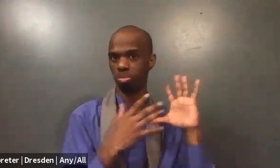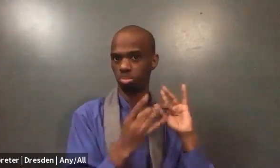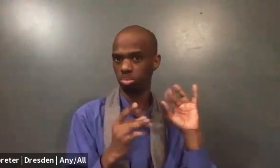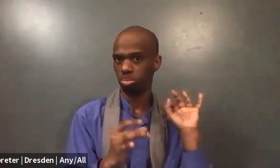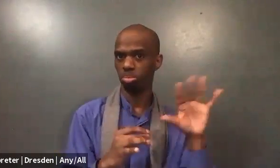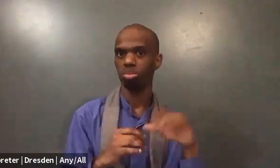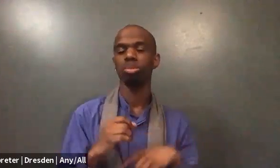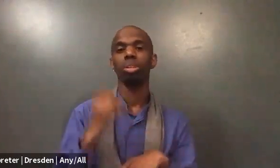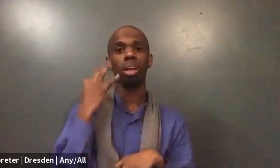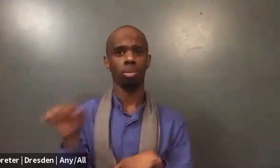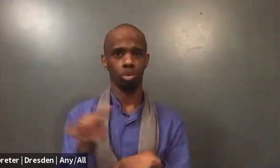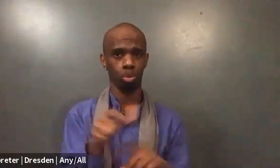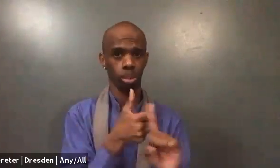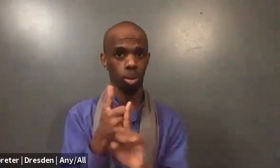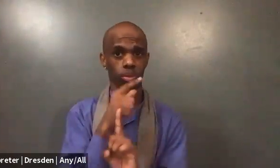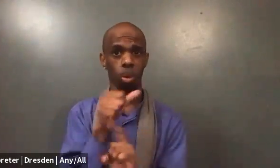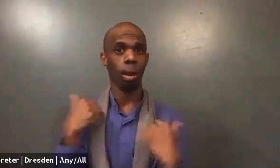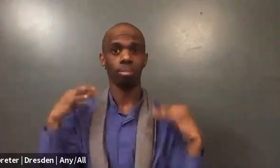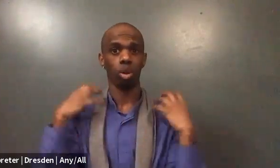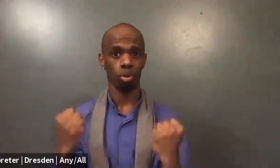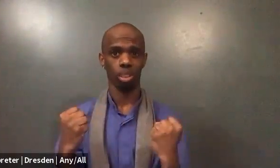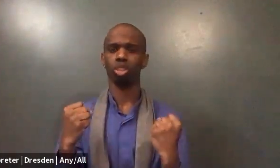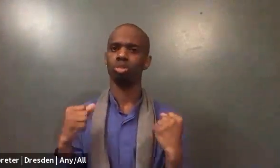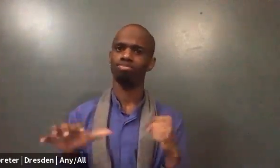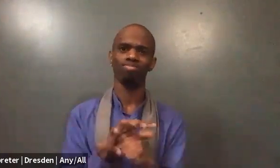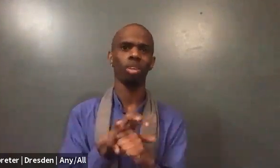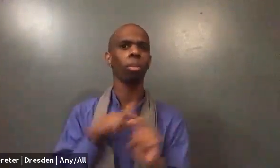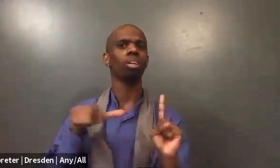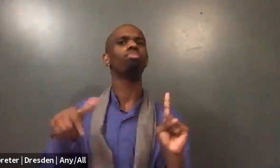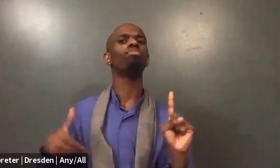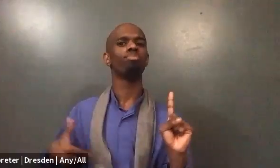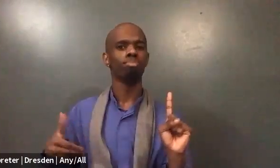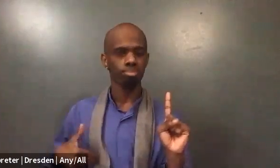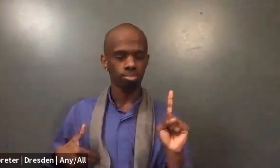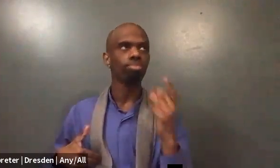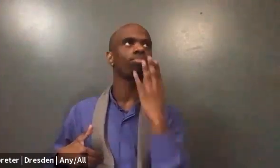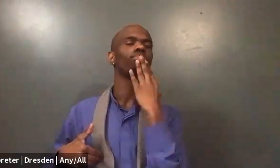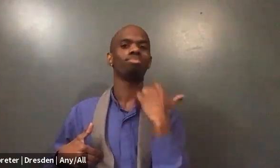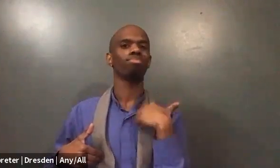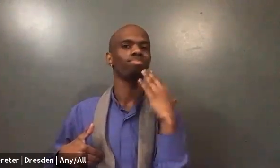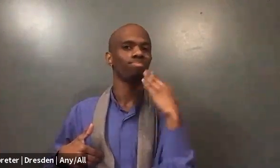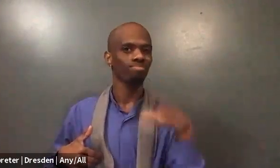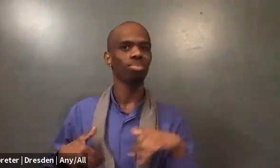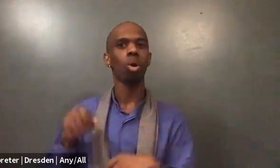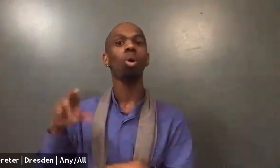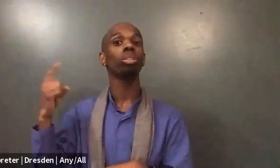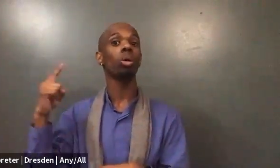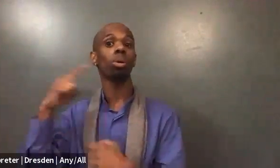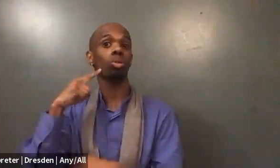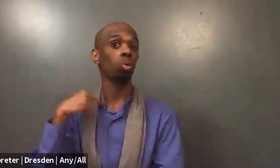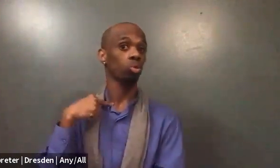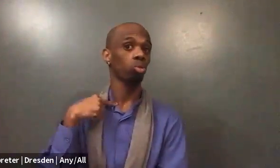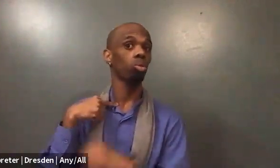the courage, but in your gut you heard or you think or somebody told you, tell